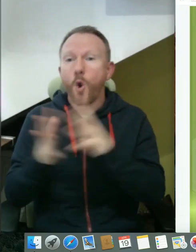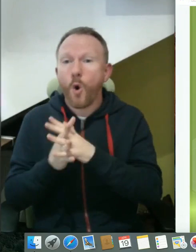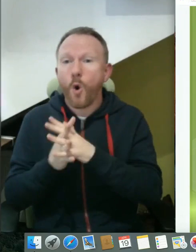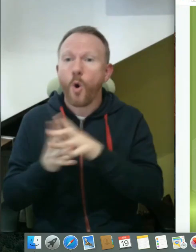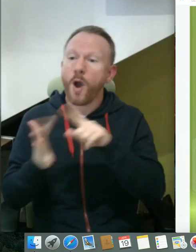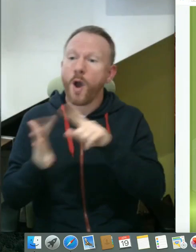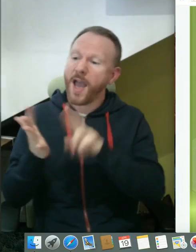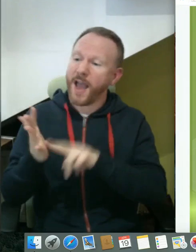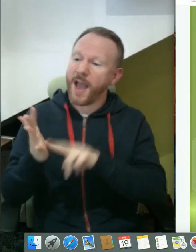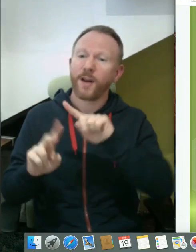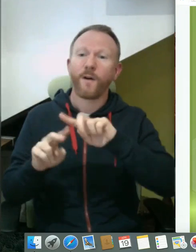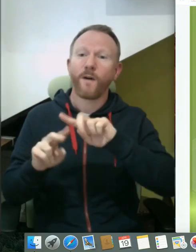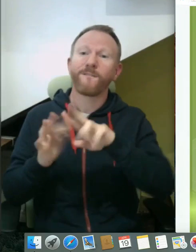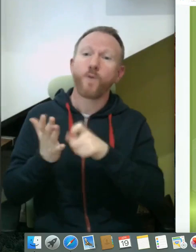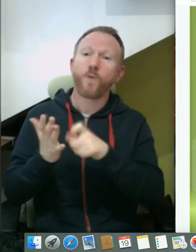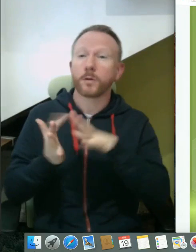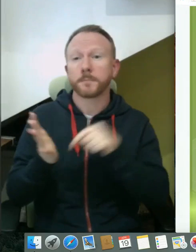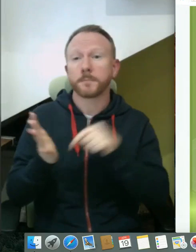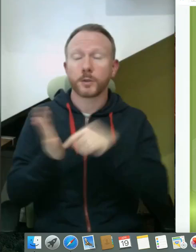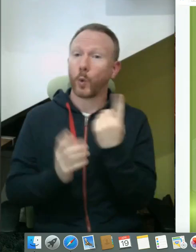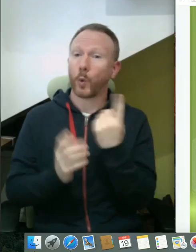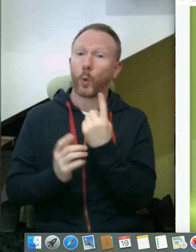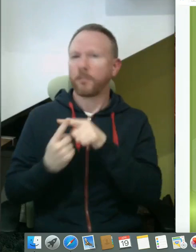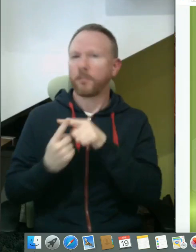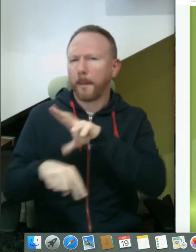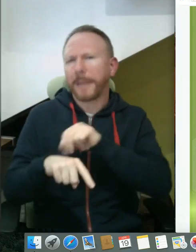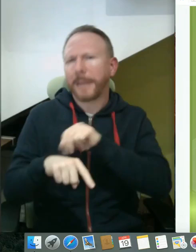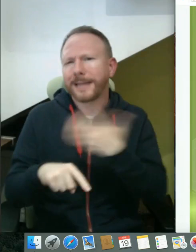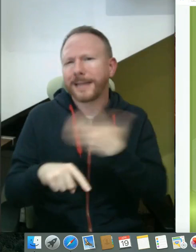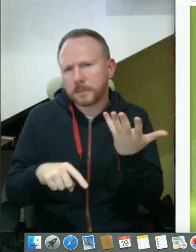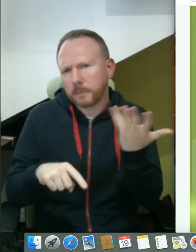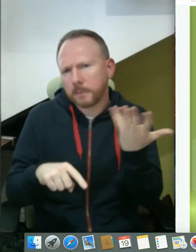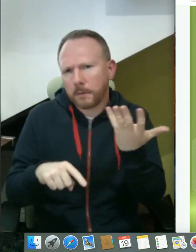about is the police, but we also have